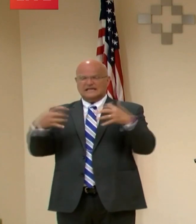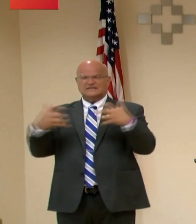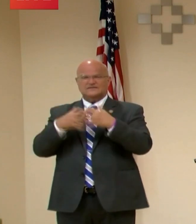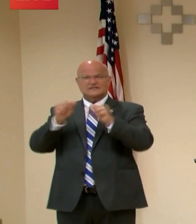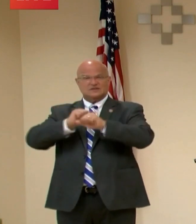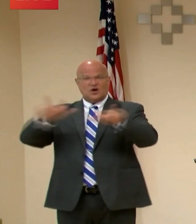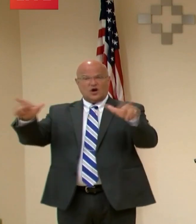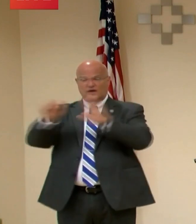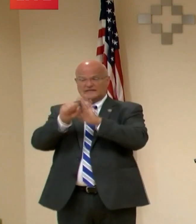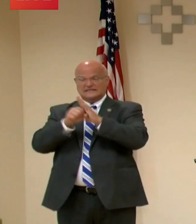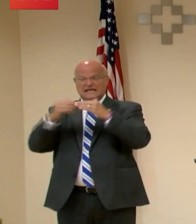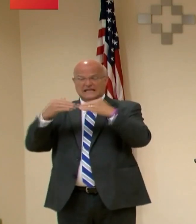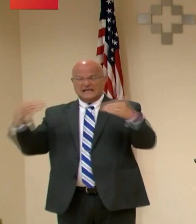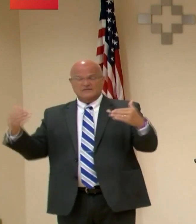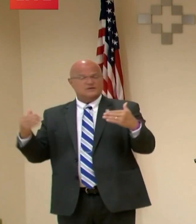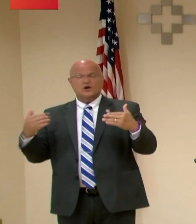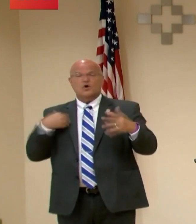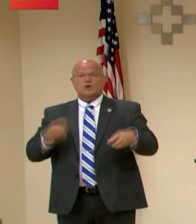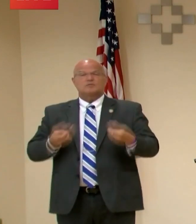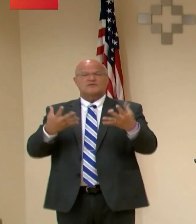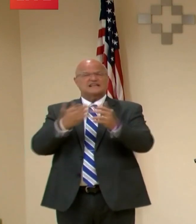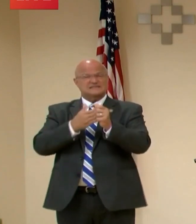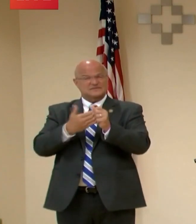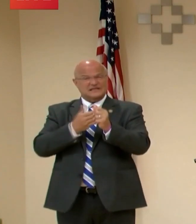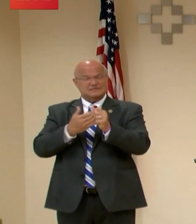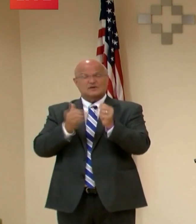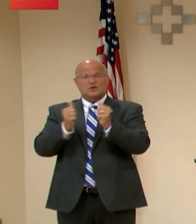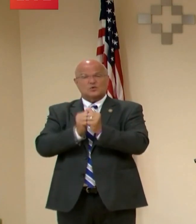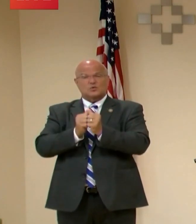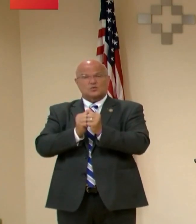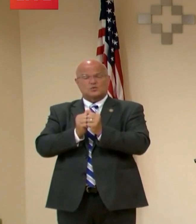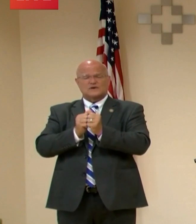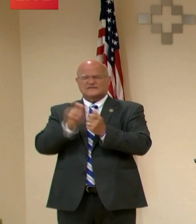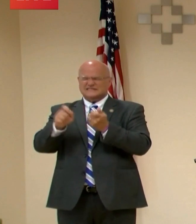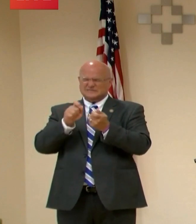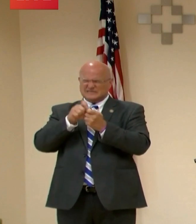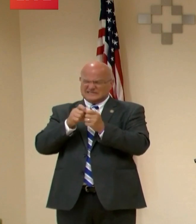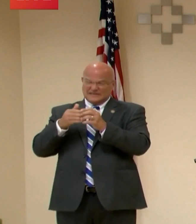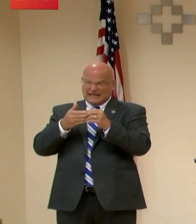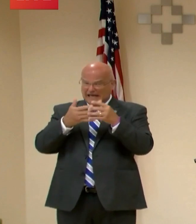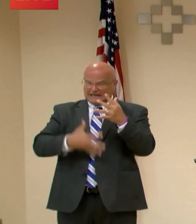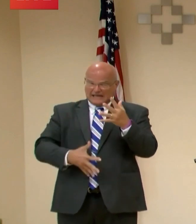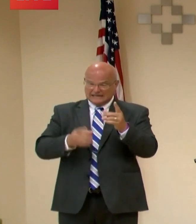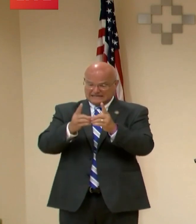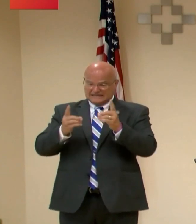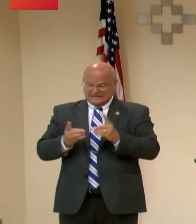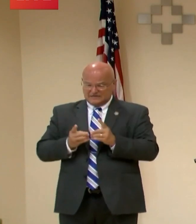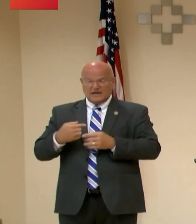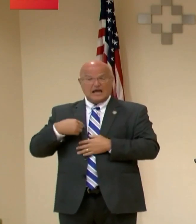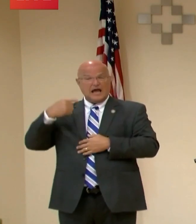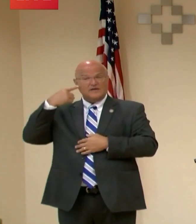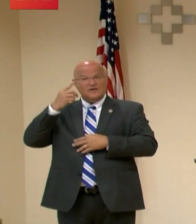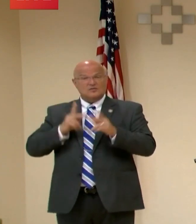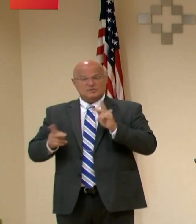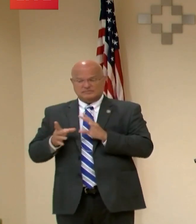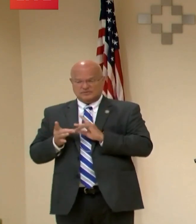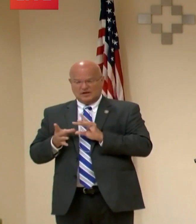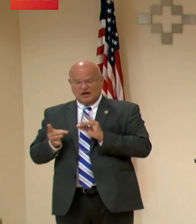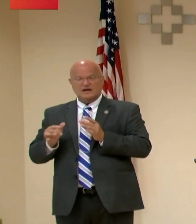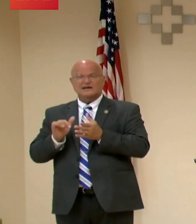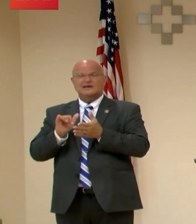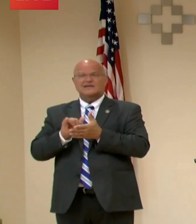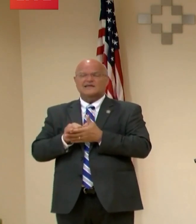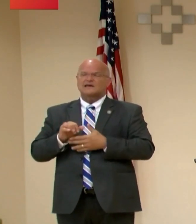at the state level. We do provide some flexibility with some very specific guidelines, and I've heard some people make a comment